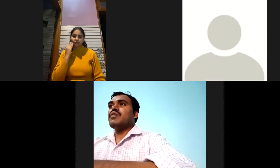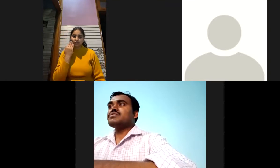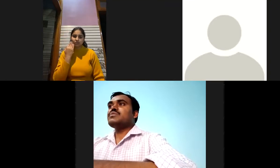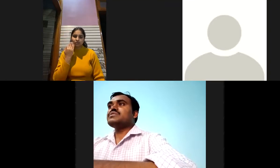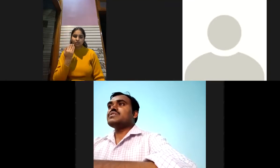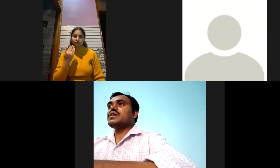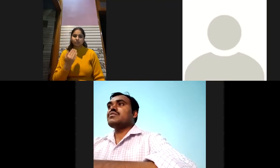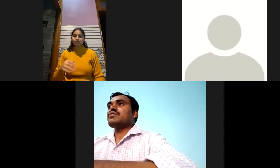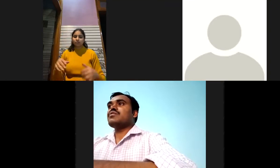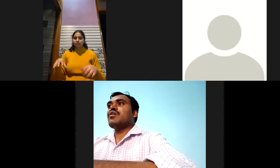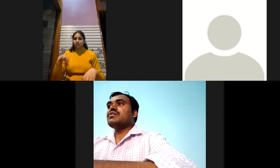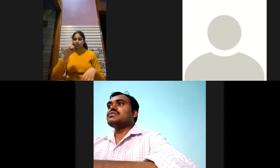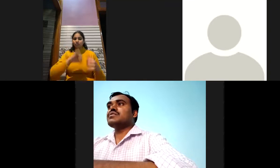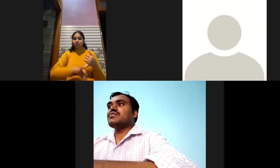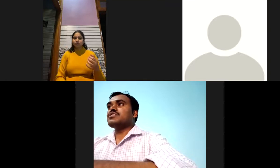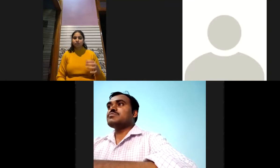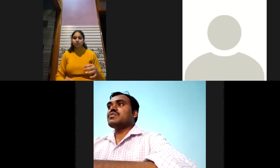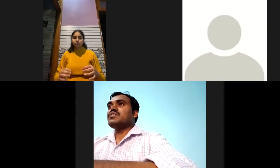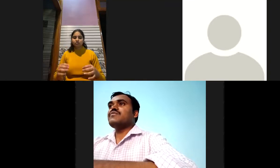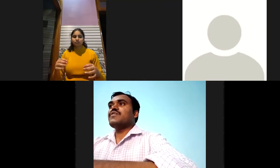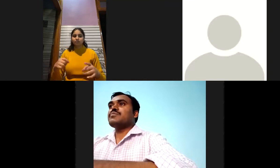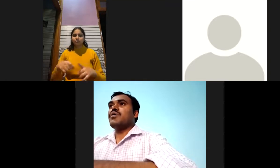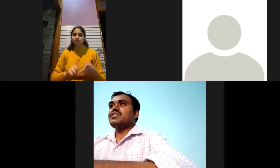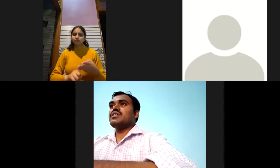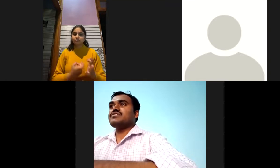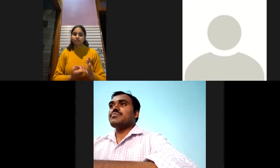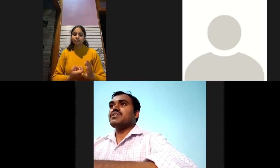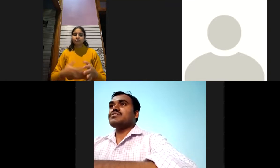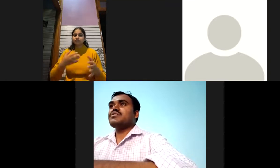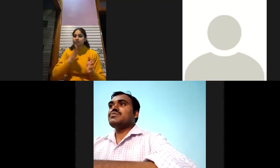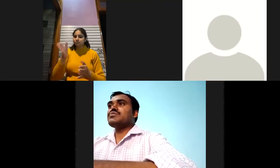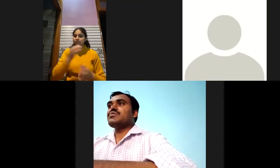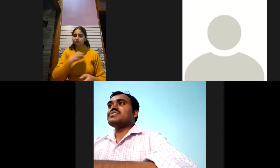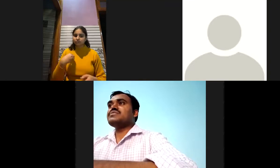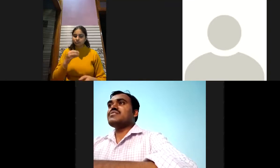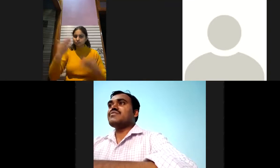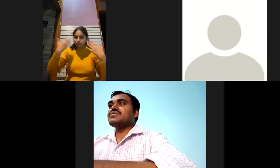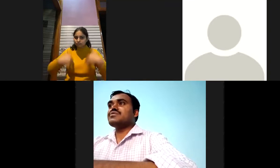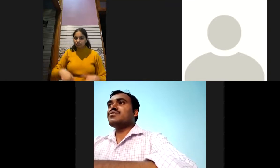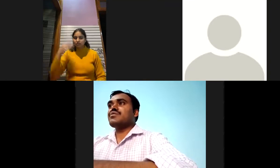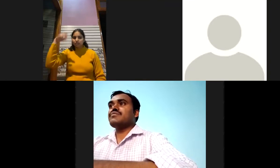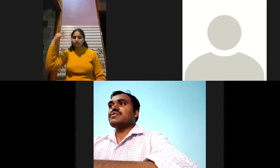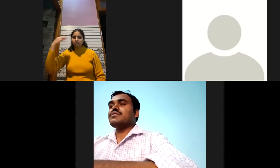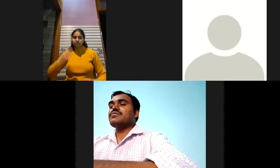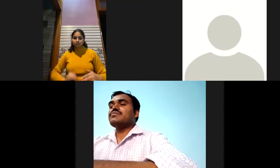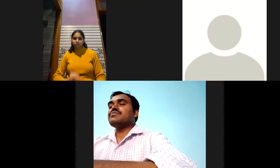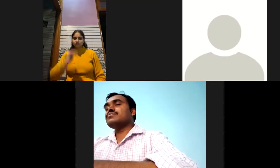when Oscar was taken to Dr. Hollis in the hospital for body examination to know the reason for his